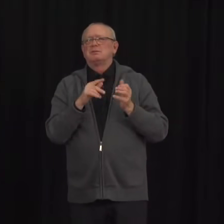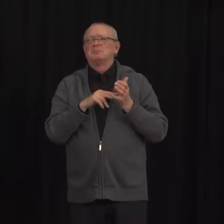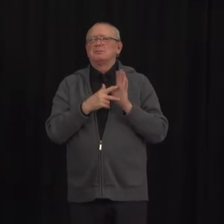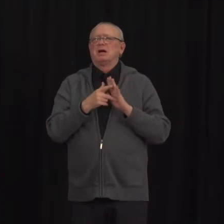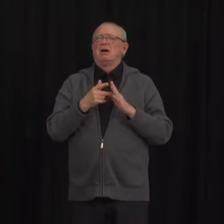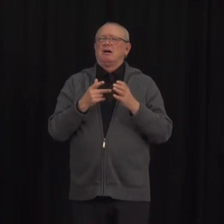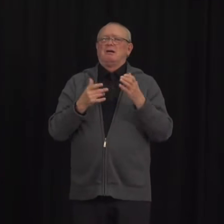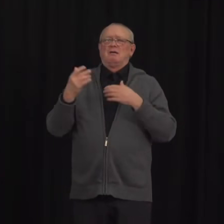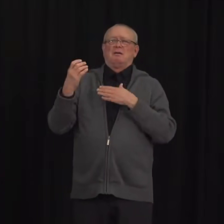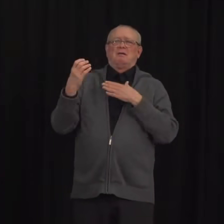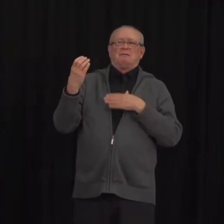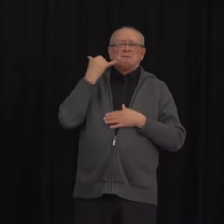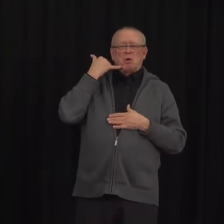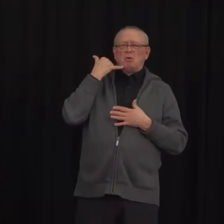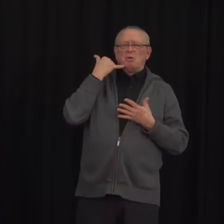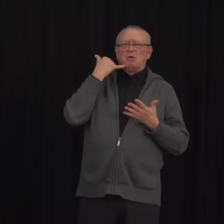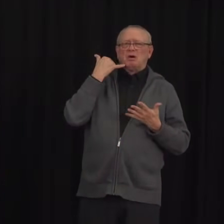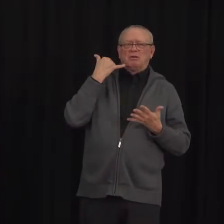calls, are